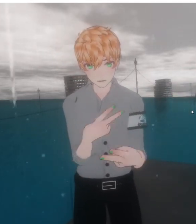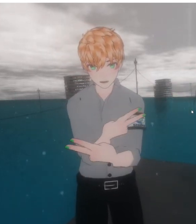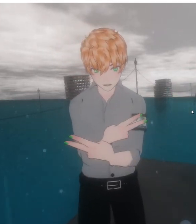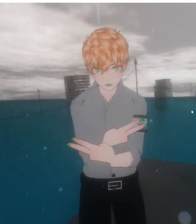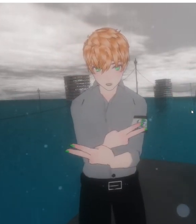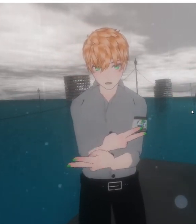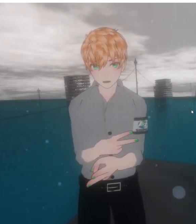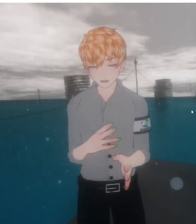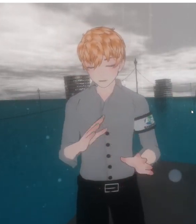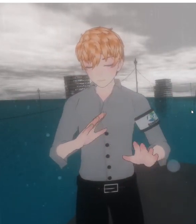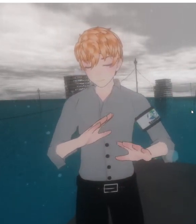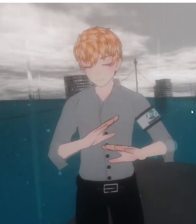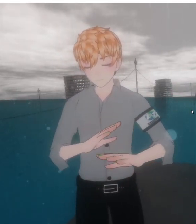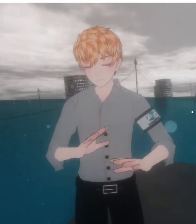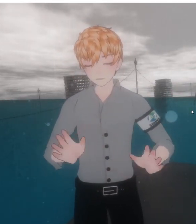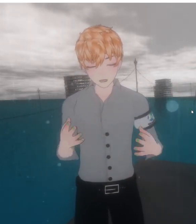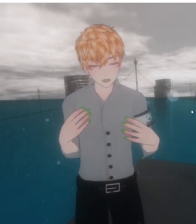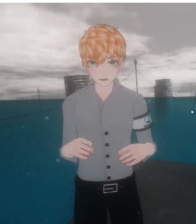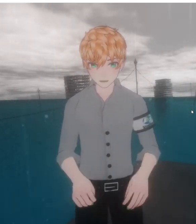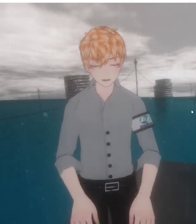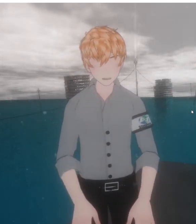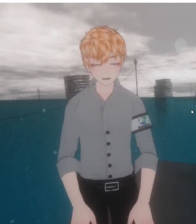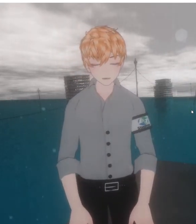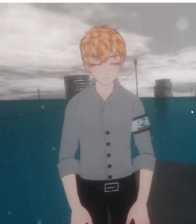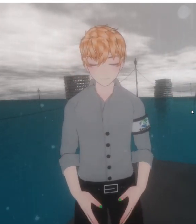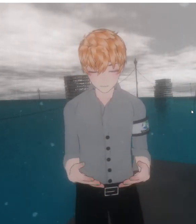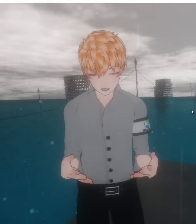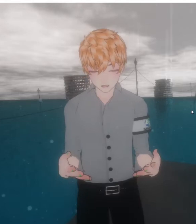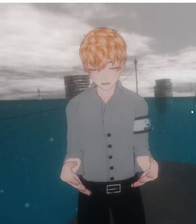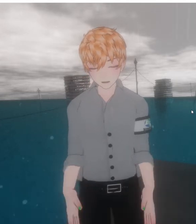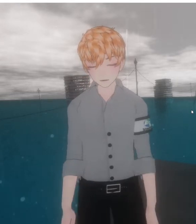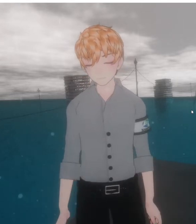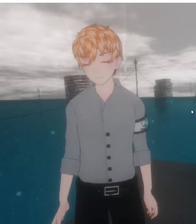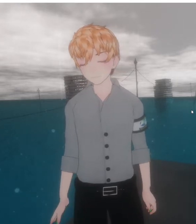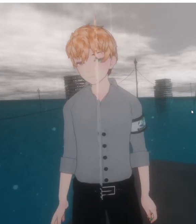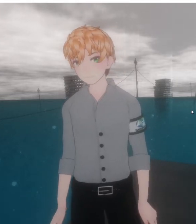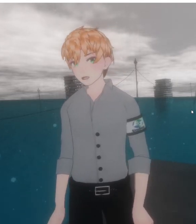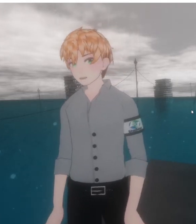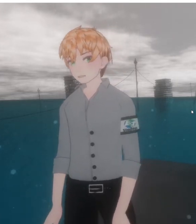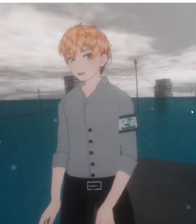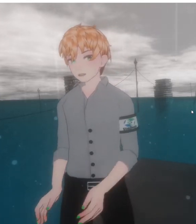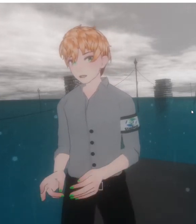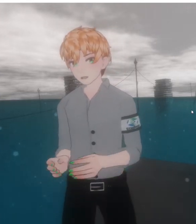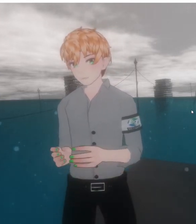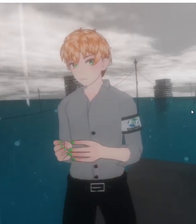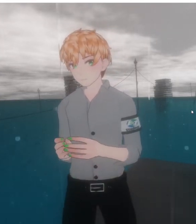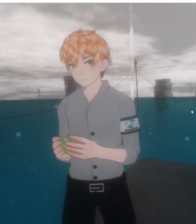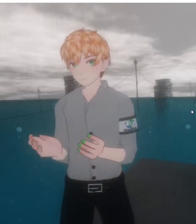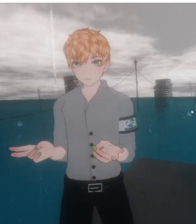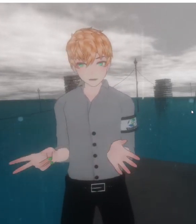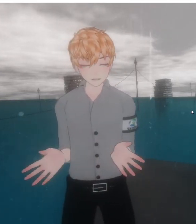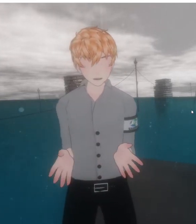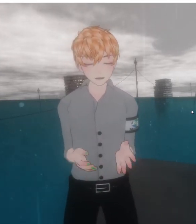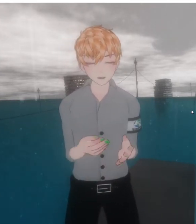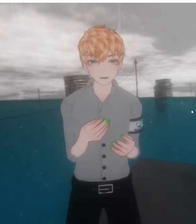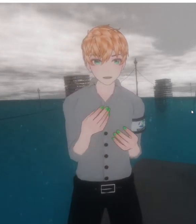get worse, that's despair, I would say. That's a real messed up situation, but that's